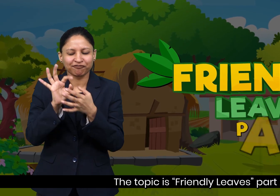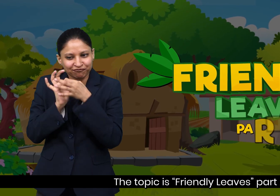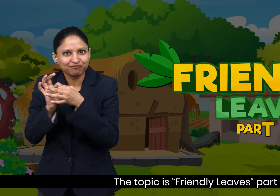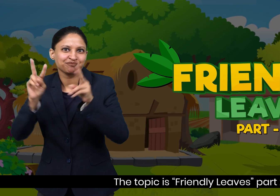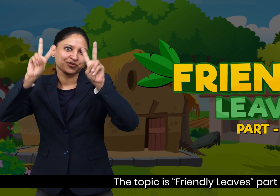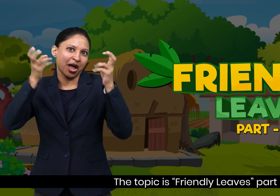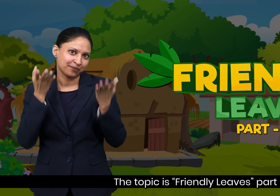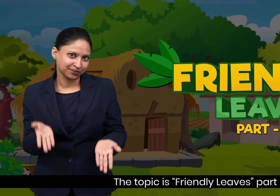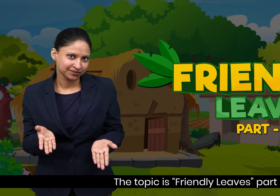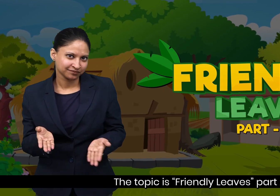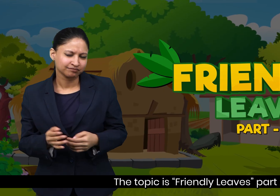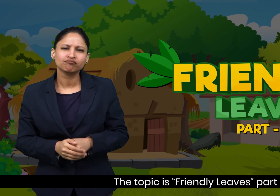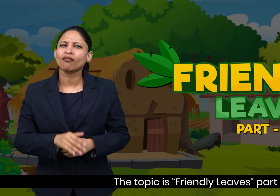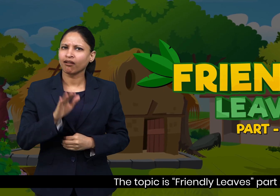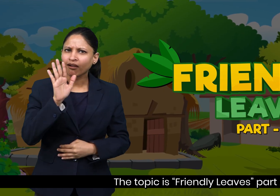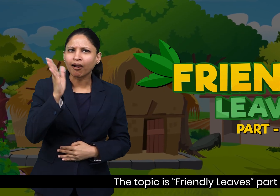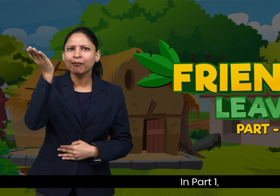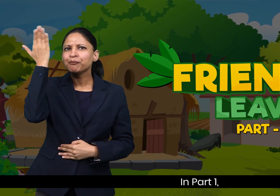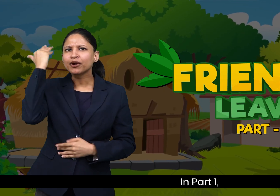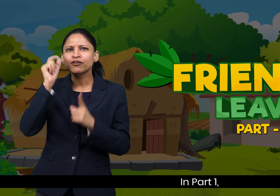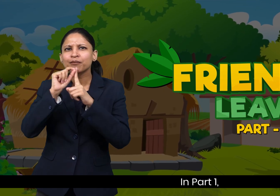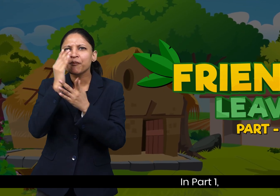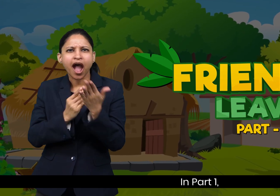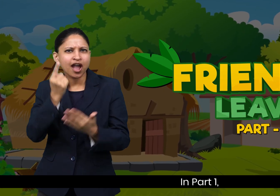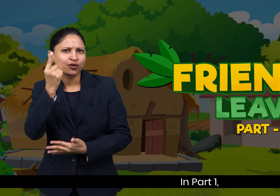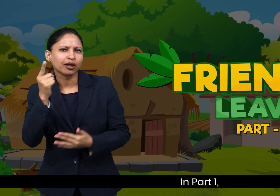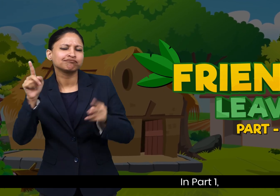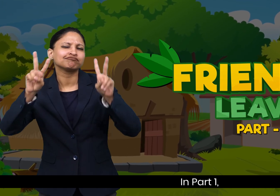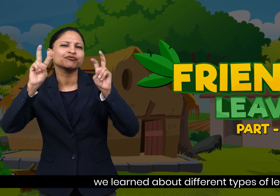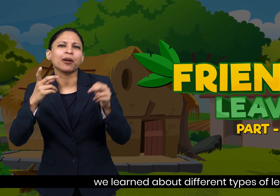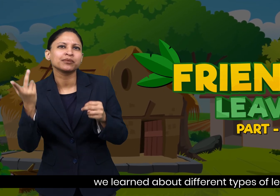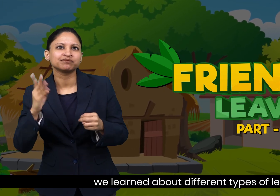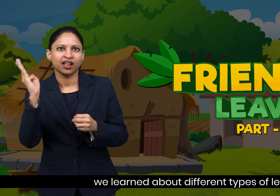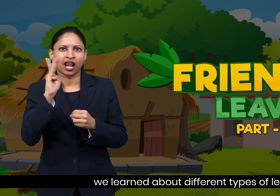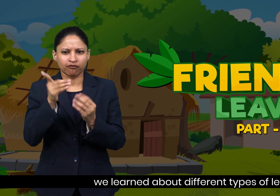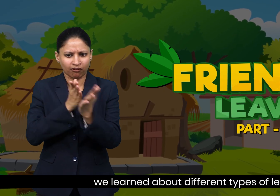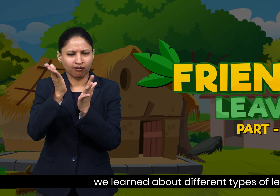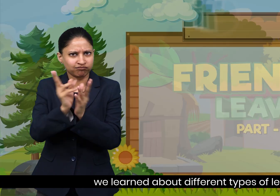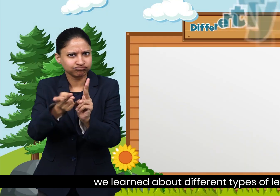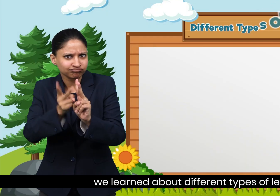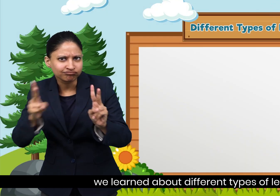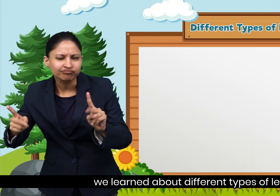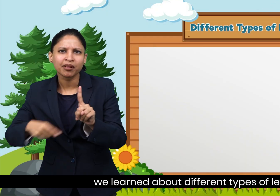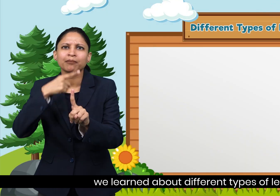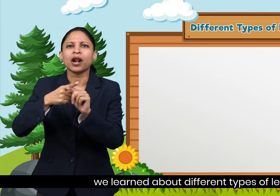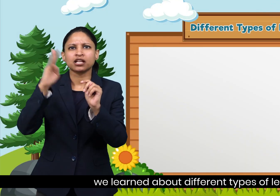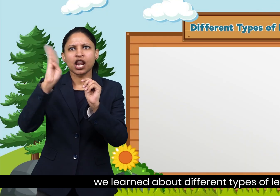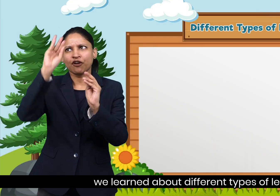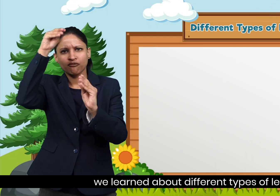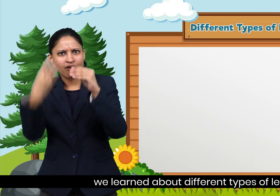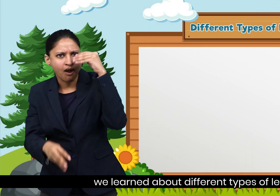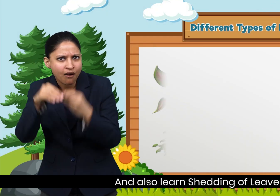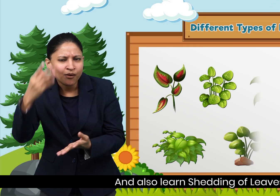Leaves part 2. In part 1, we learned about different types of